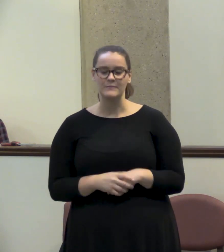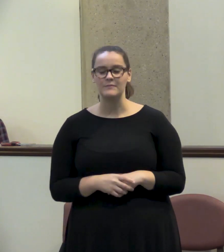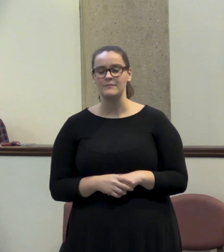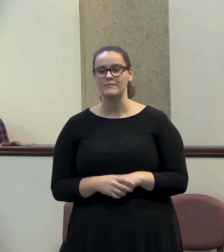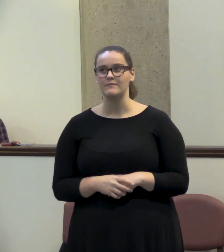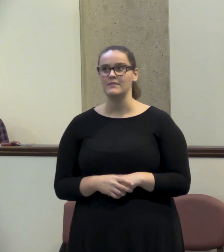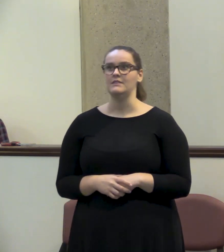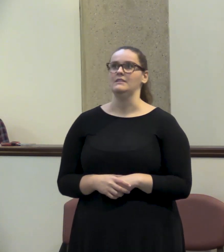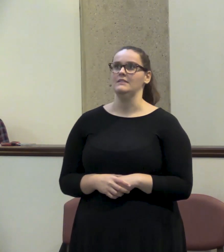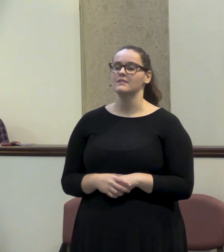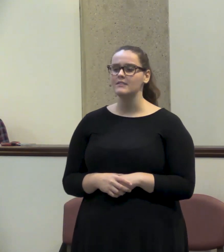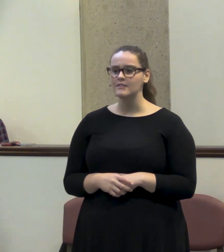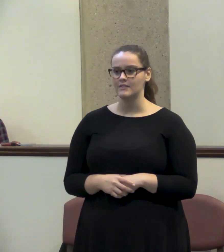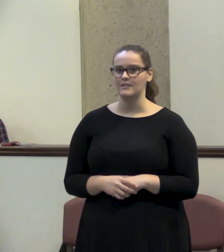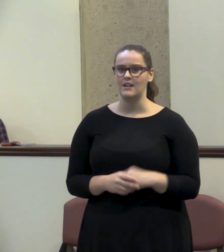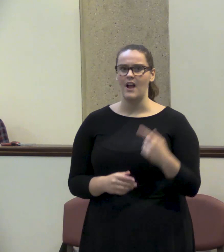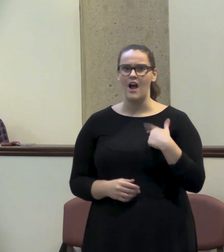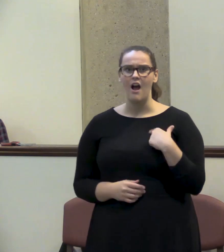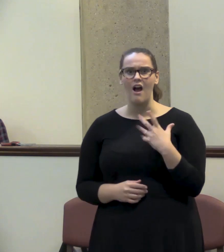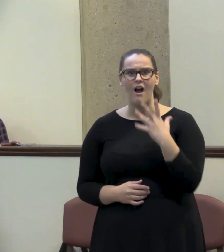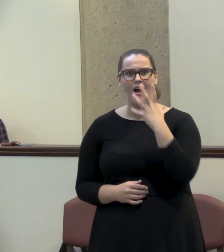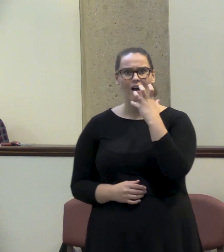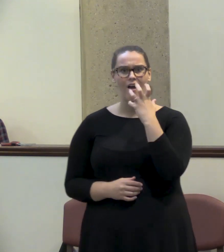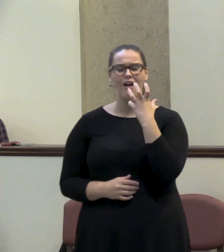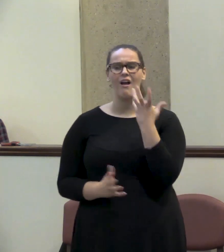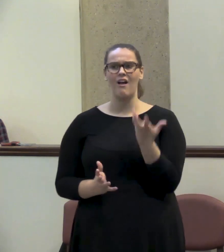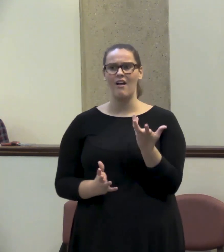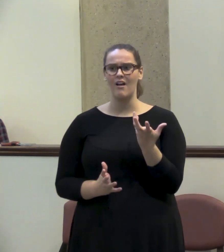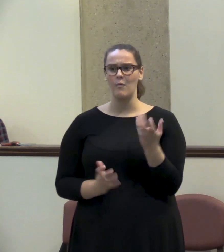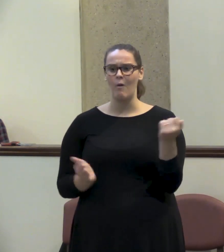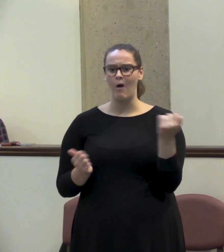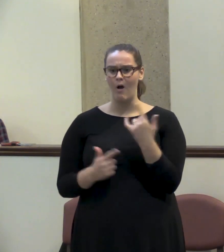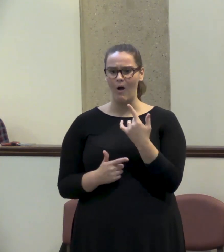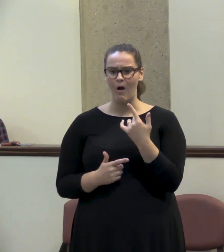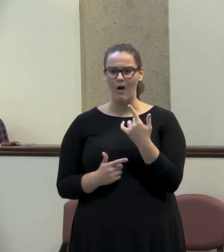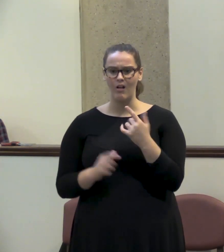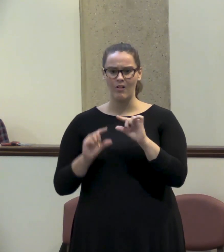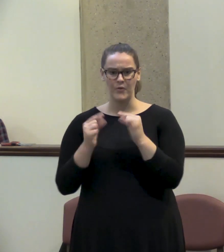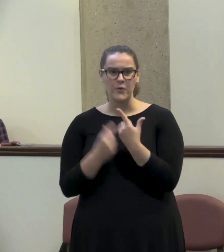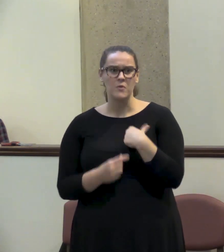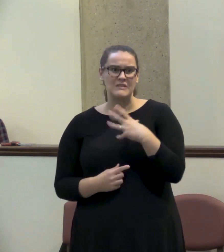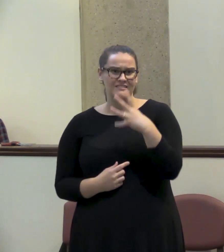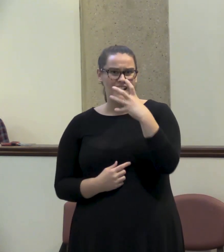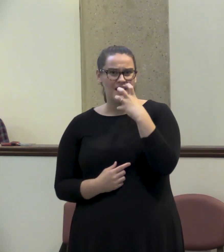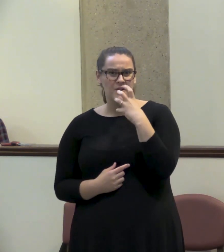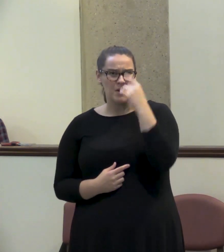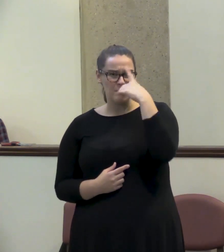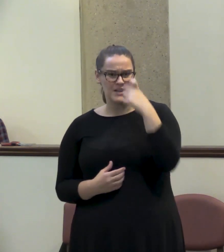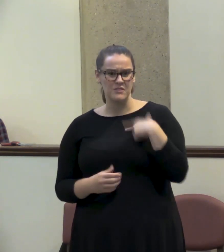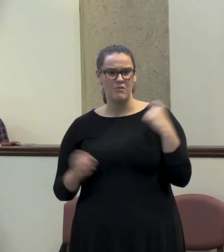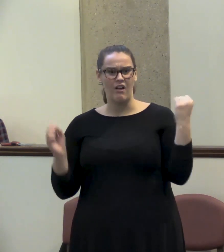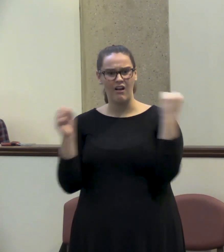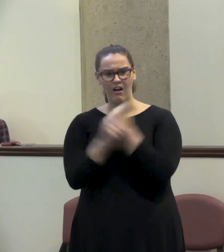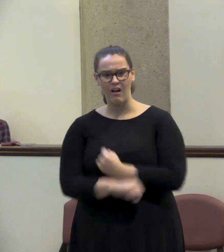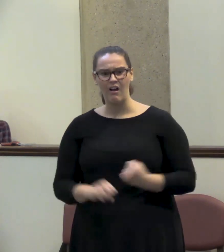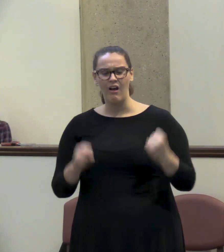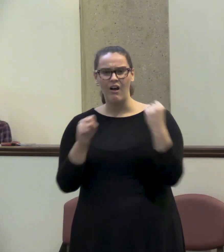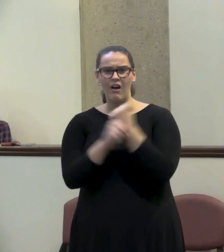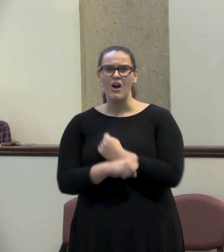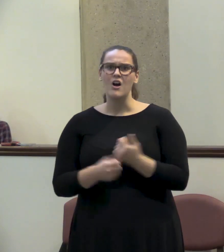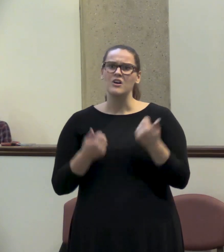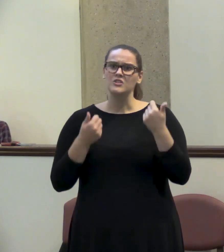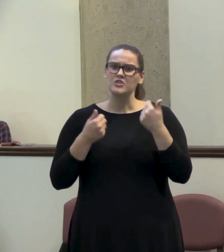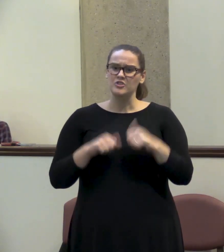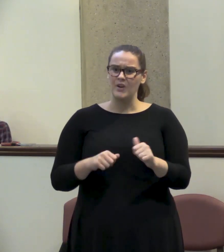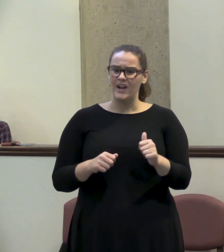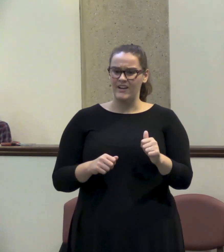And at the time, I was really angry. We were all angry because we were fighting so hard and sacrificing